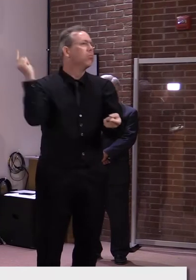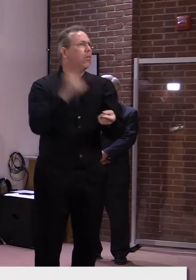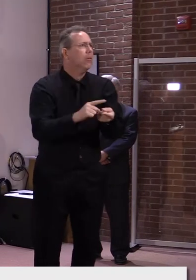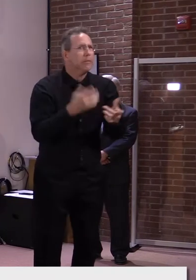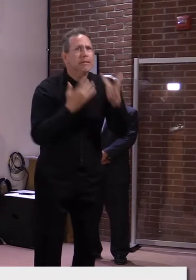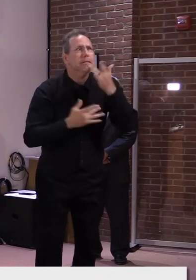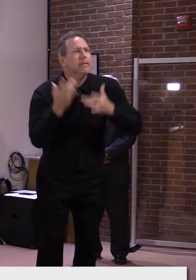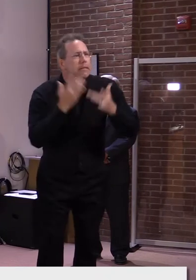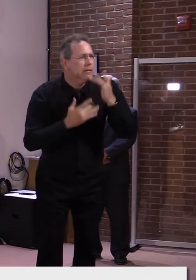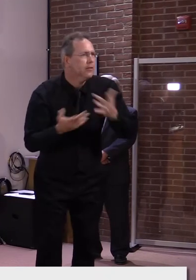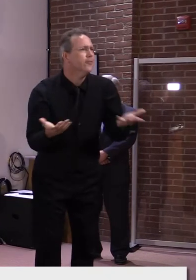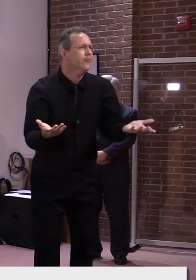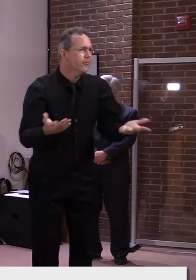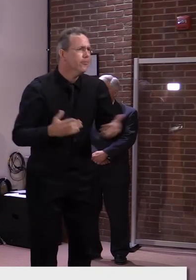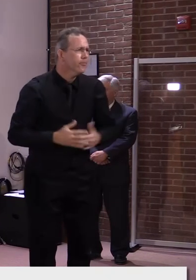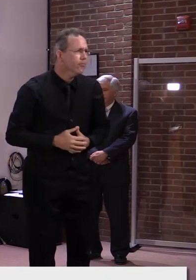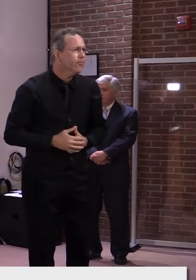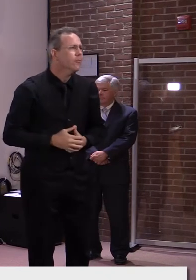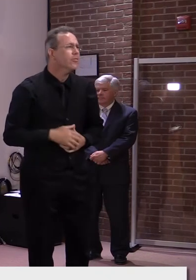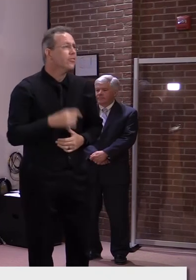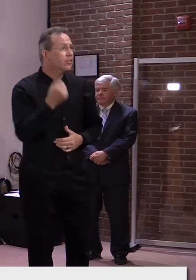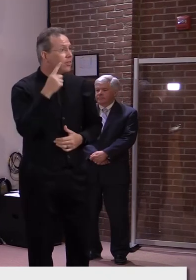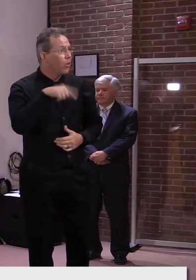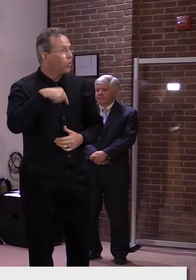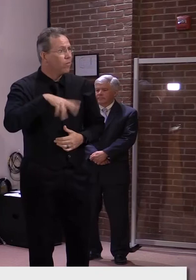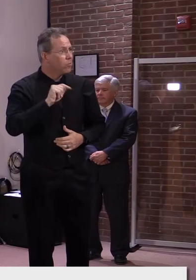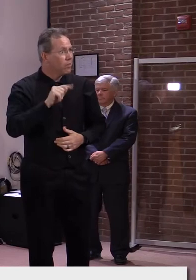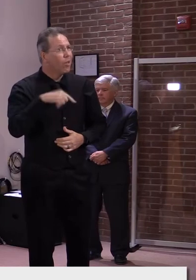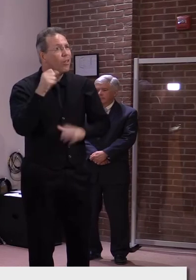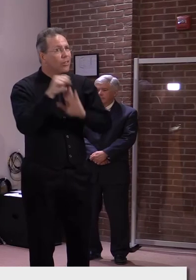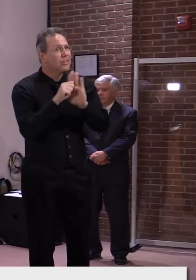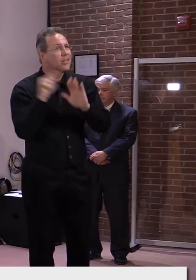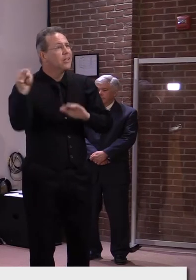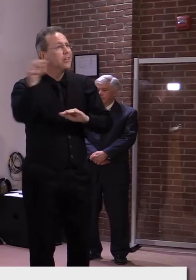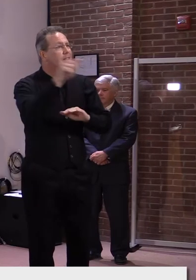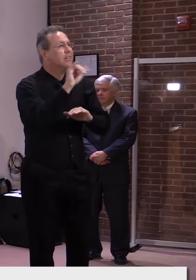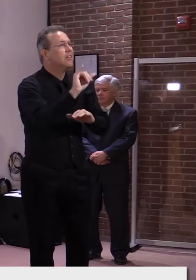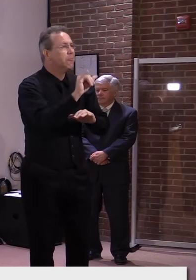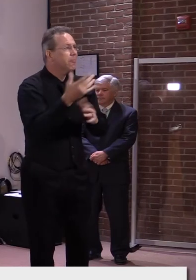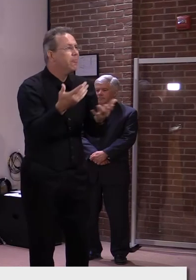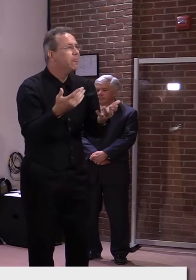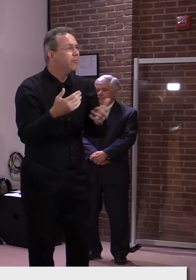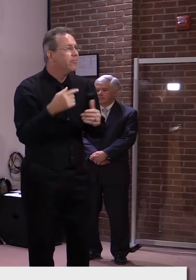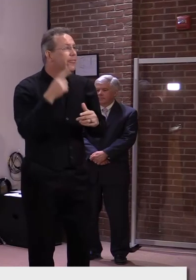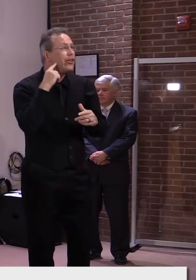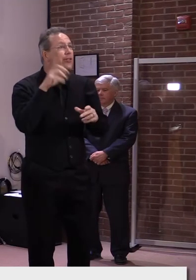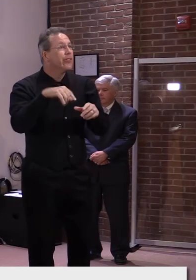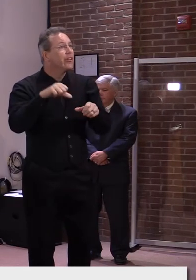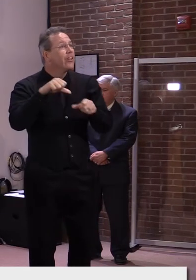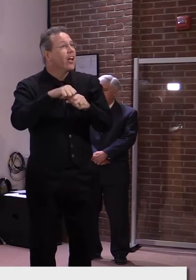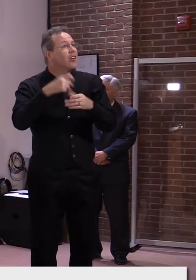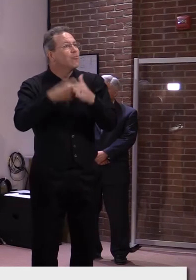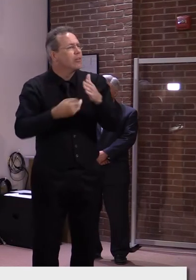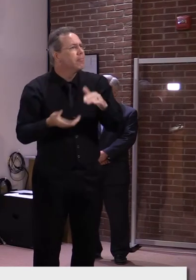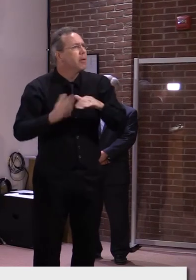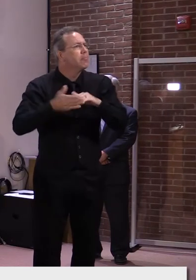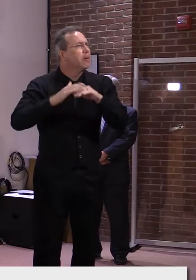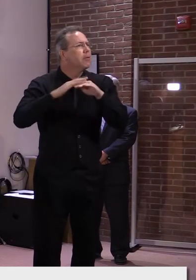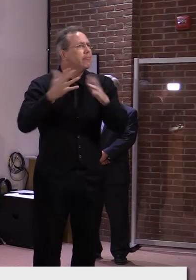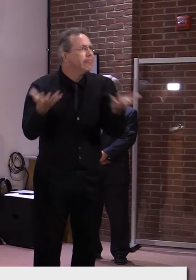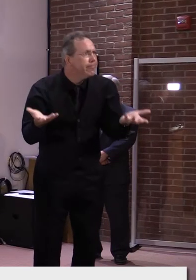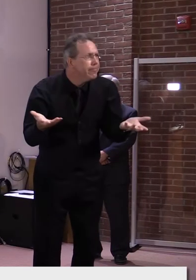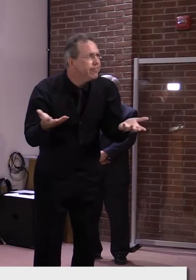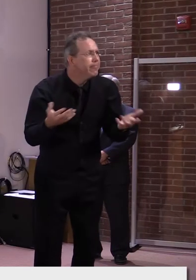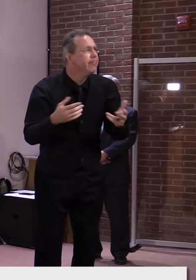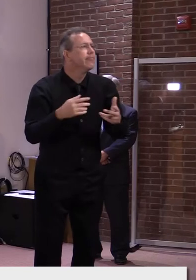When I hear, you know, the gas prices are increasing, I think I read where 25% of the